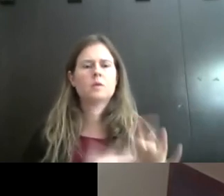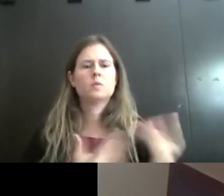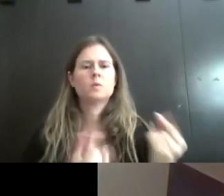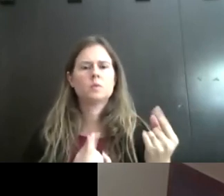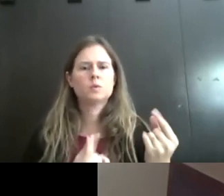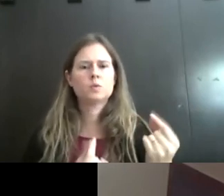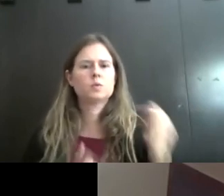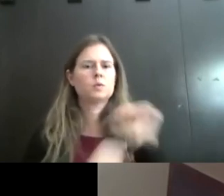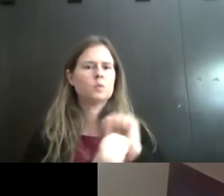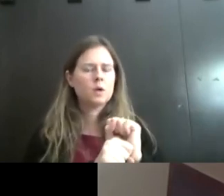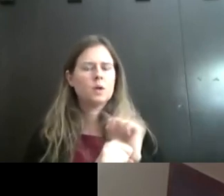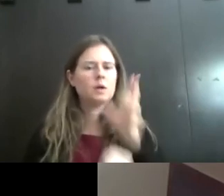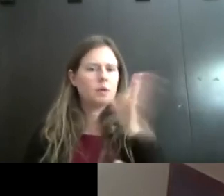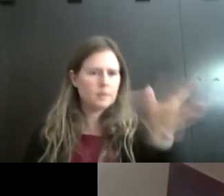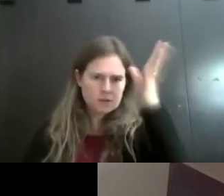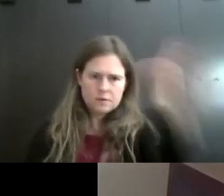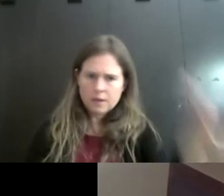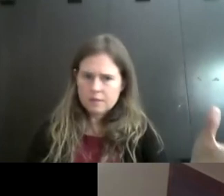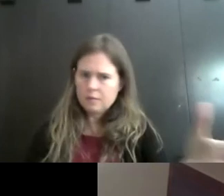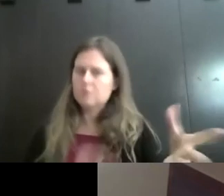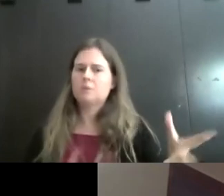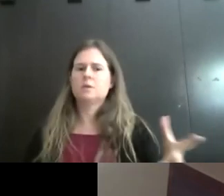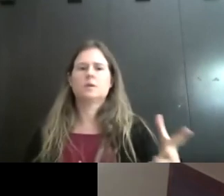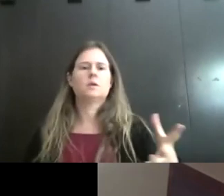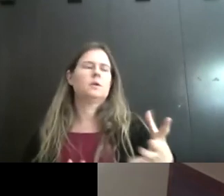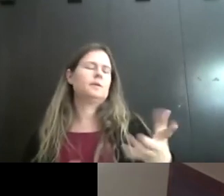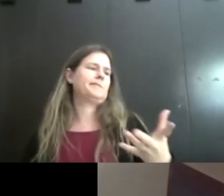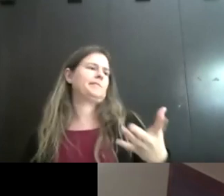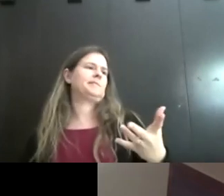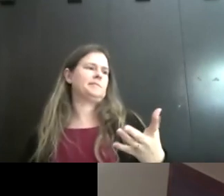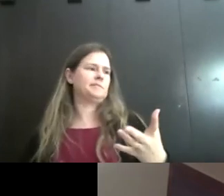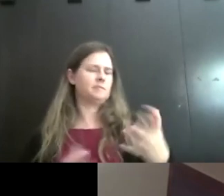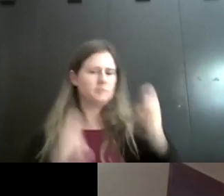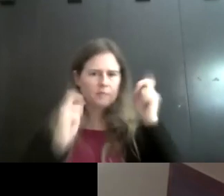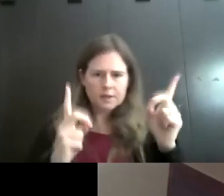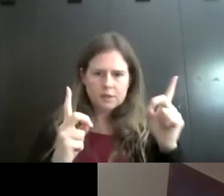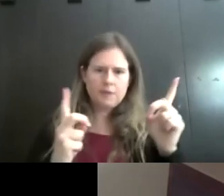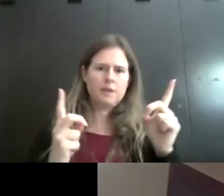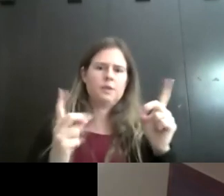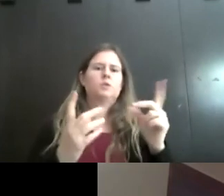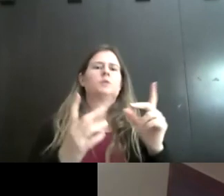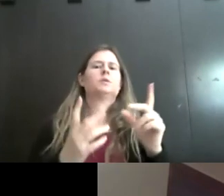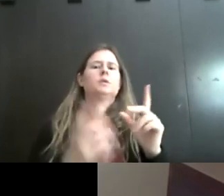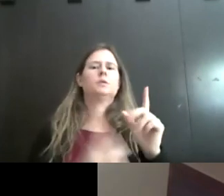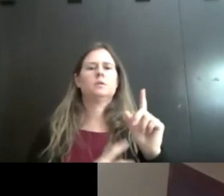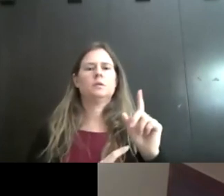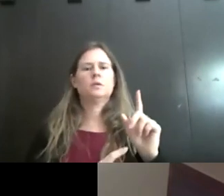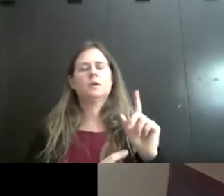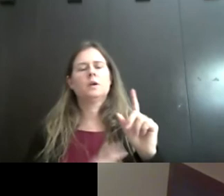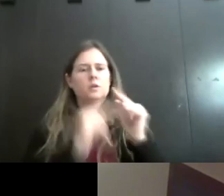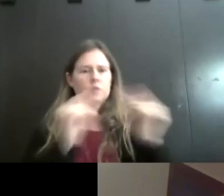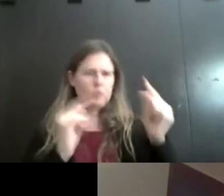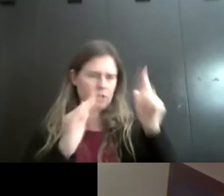jobs grandma and grandpa, what jobs and education, and where did your great grandparents